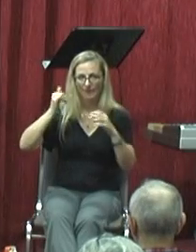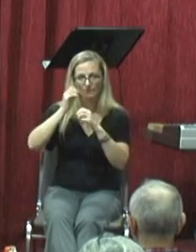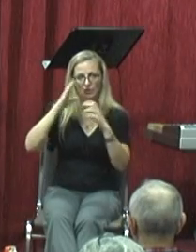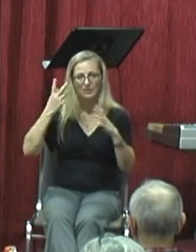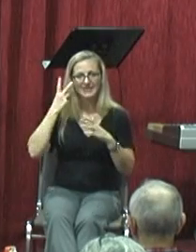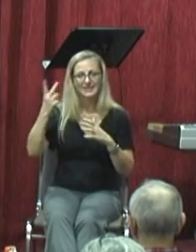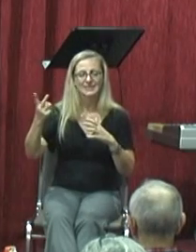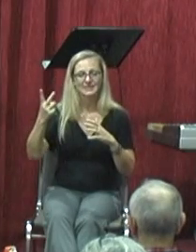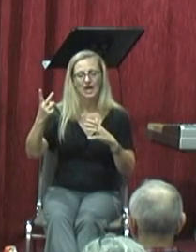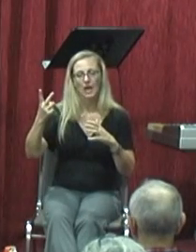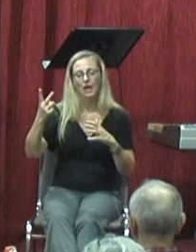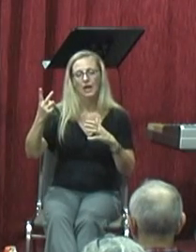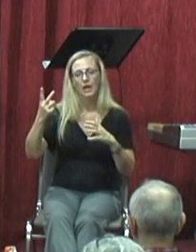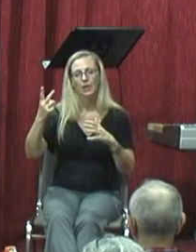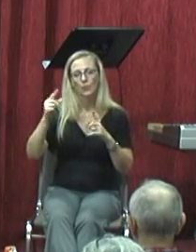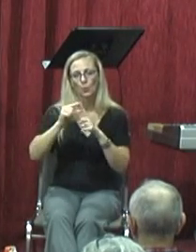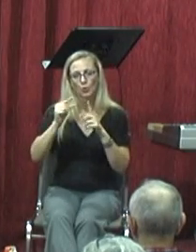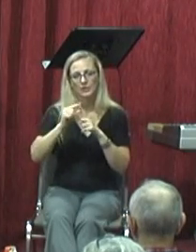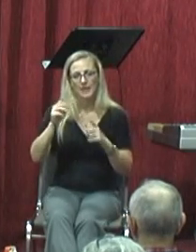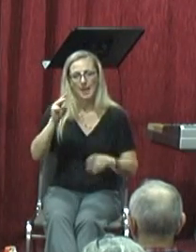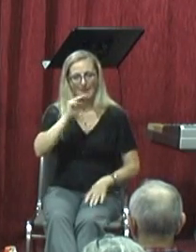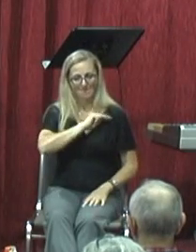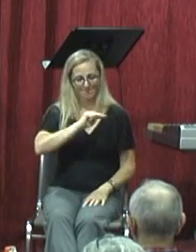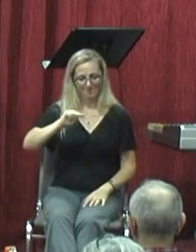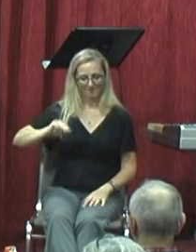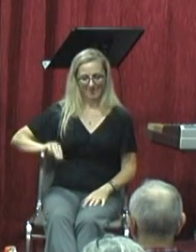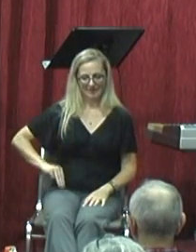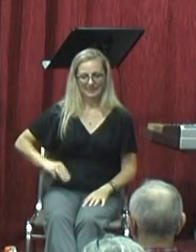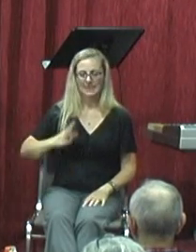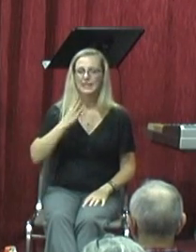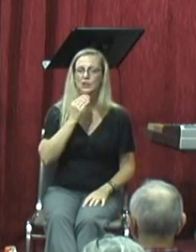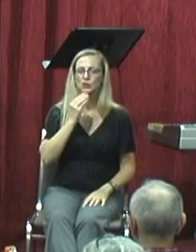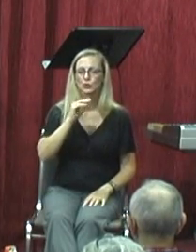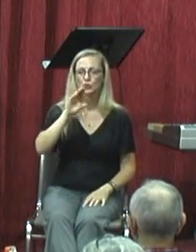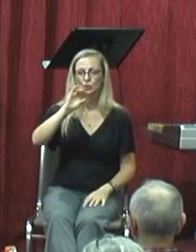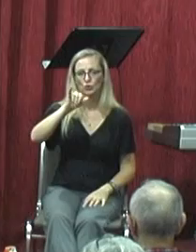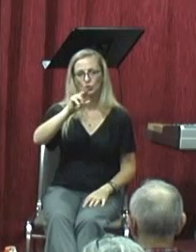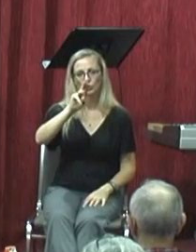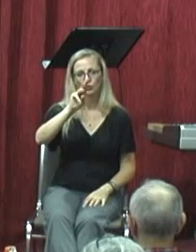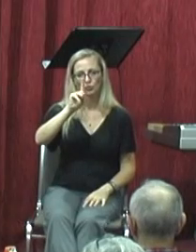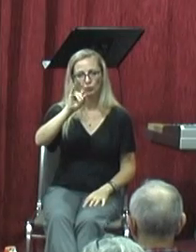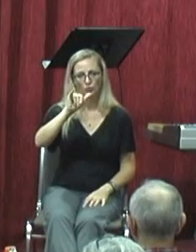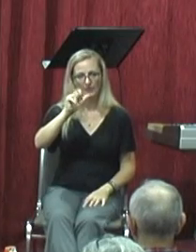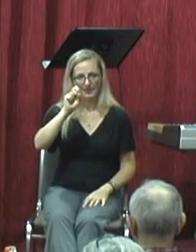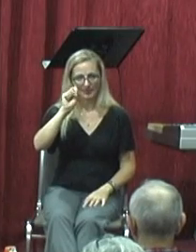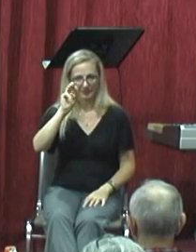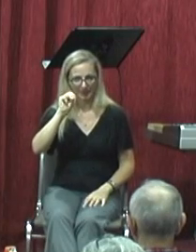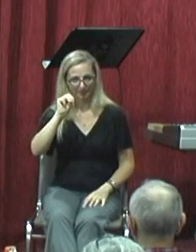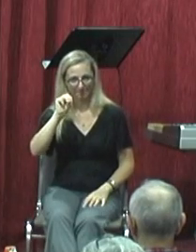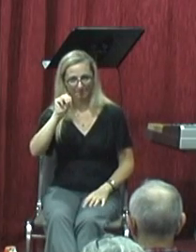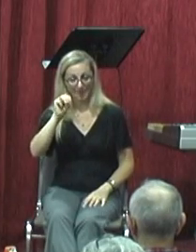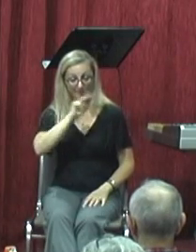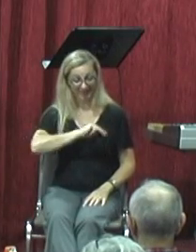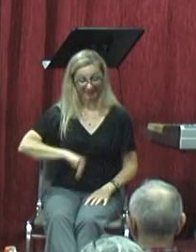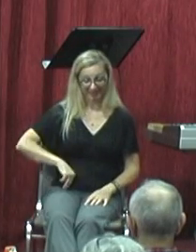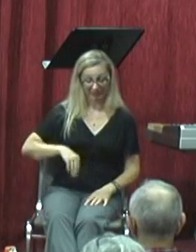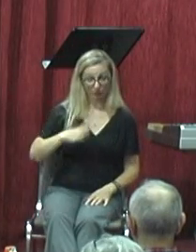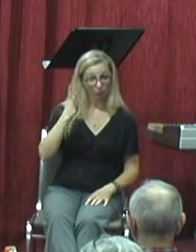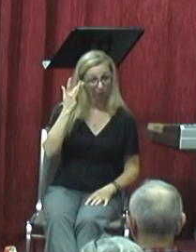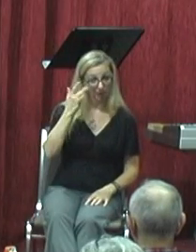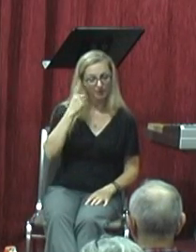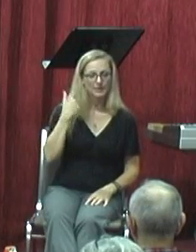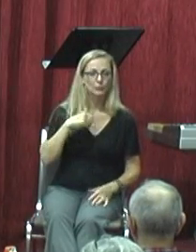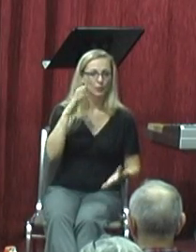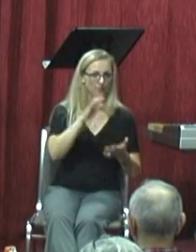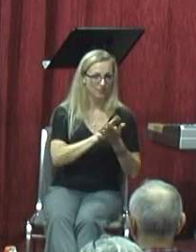words Messianic Judaism written on a banner in the sky. Messianic, because we're believers in the Messiah,